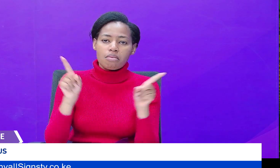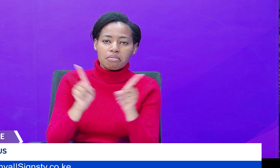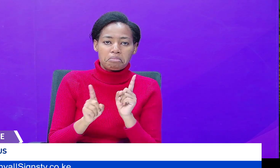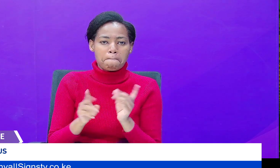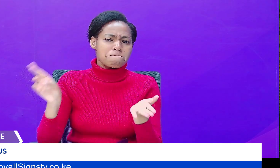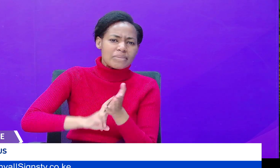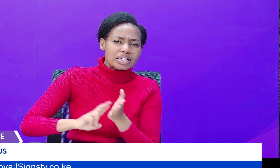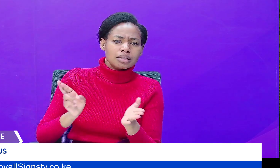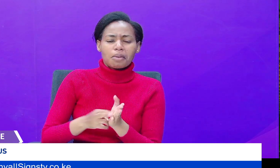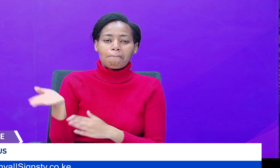stolen.